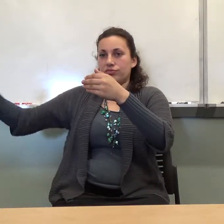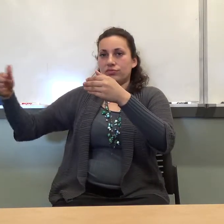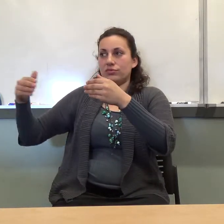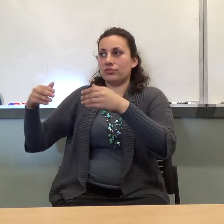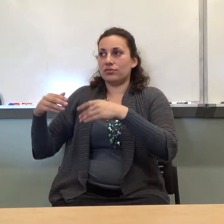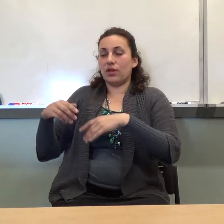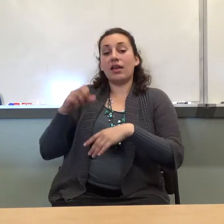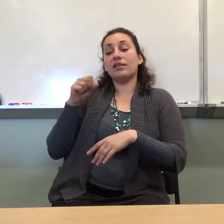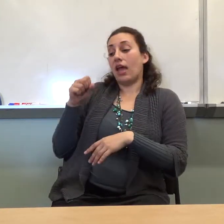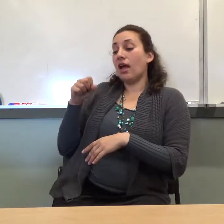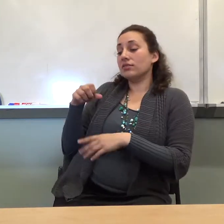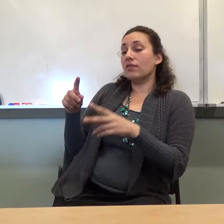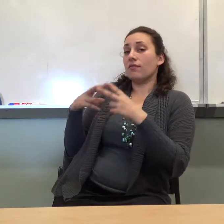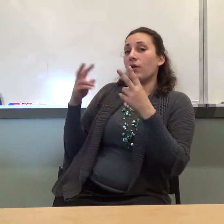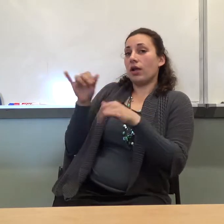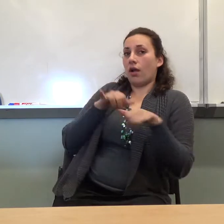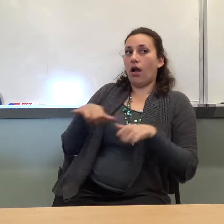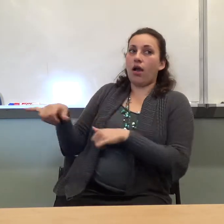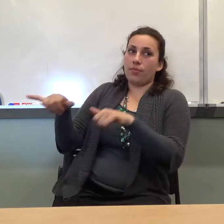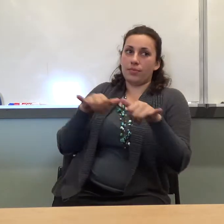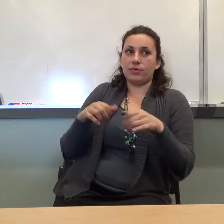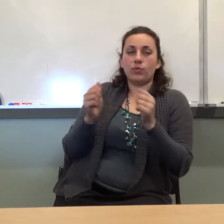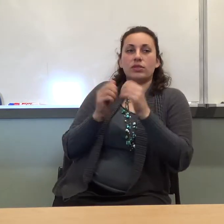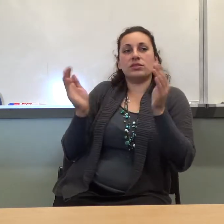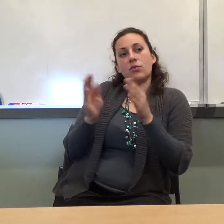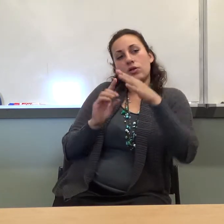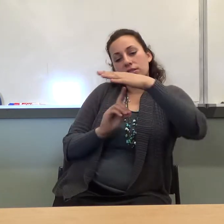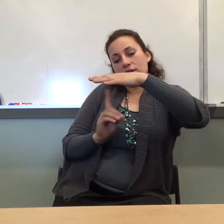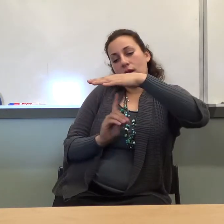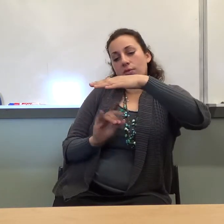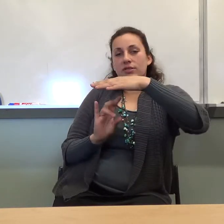common one. This is a common one. You know, with a small denominator that has a huge repeater. Hmm.